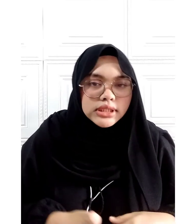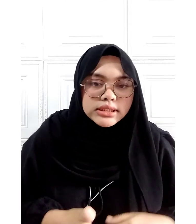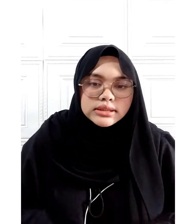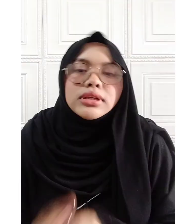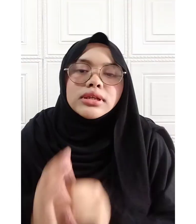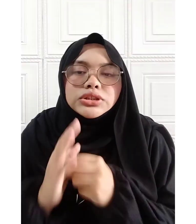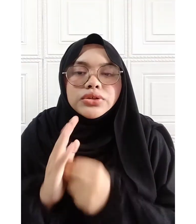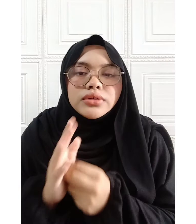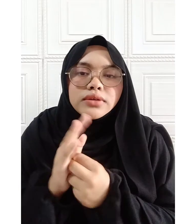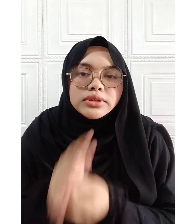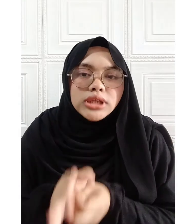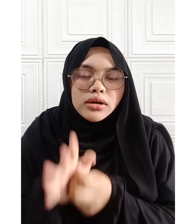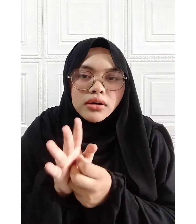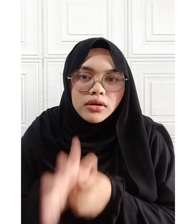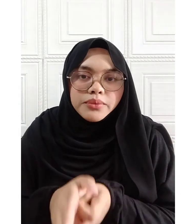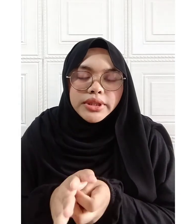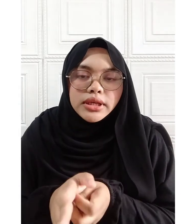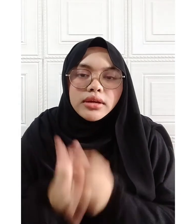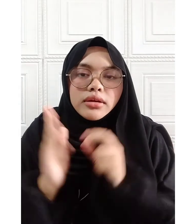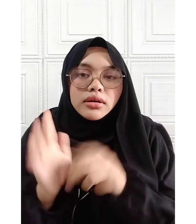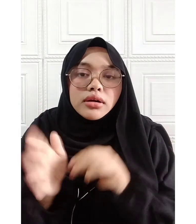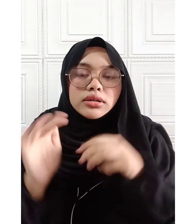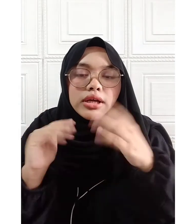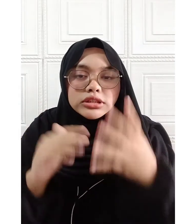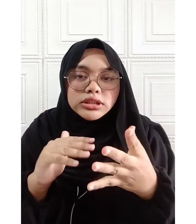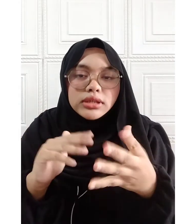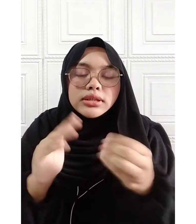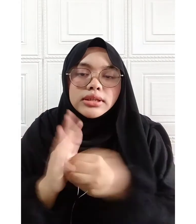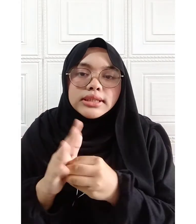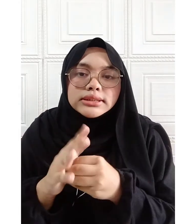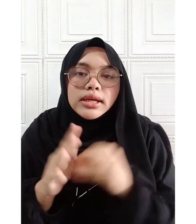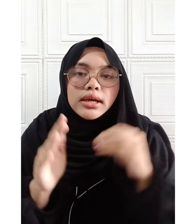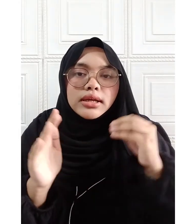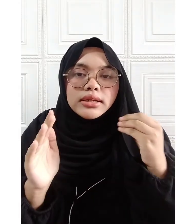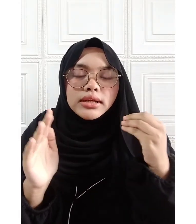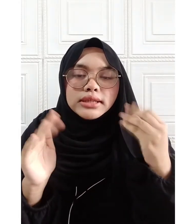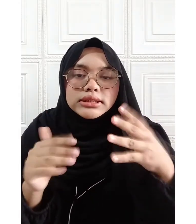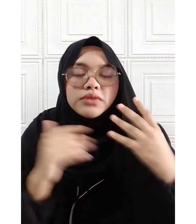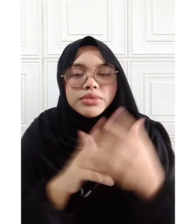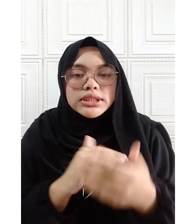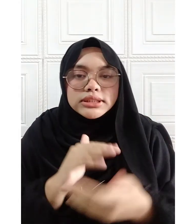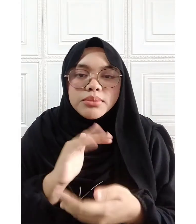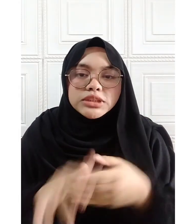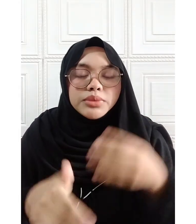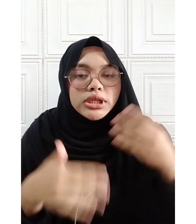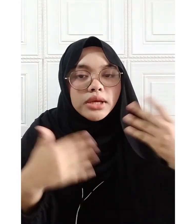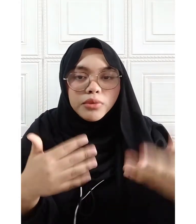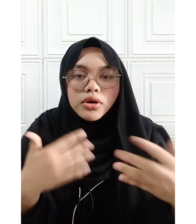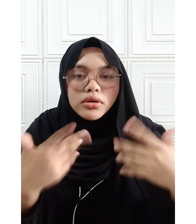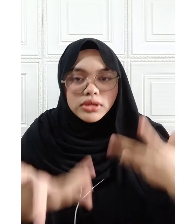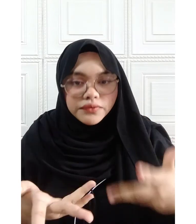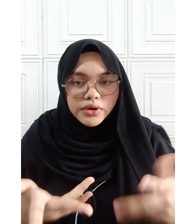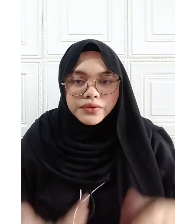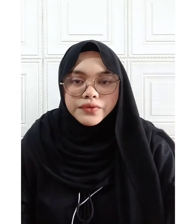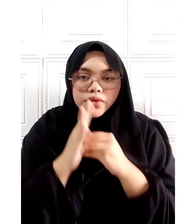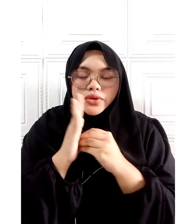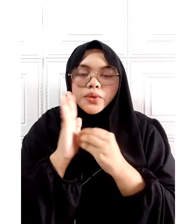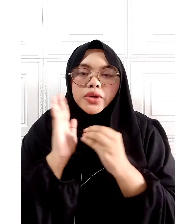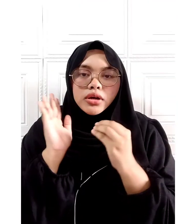decreases. This is due to the result of maintaining the arc action. Thus, the external vaccine must be employed or involved.